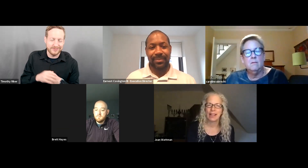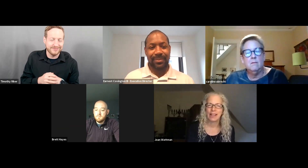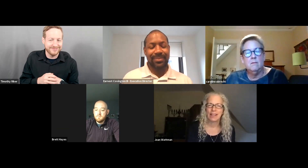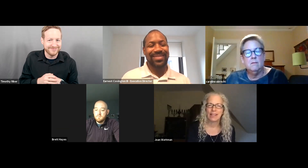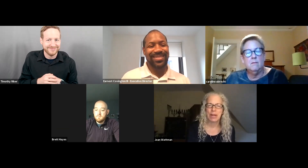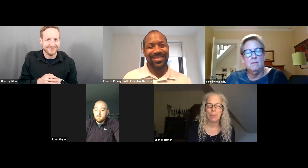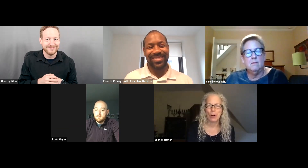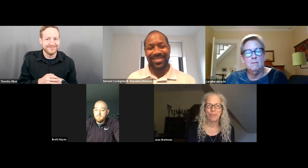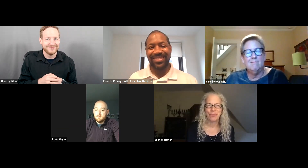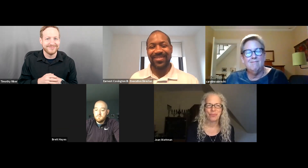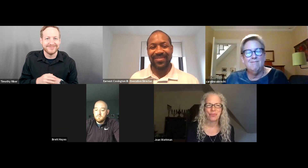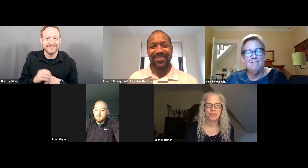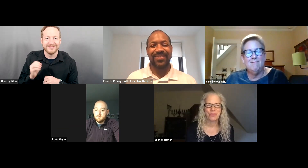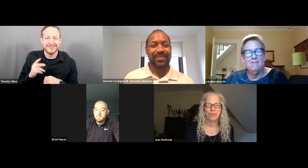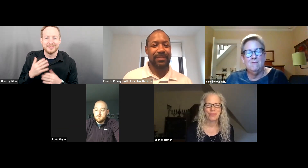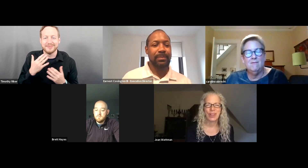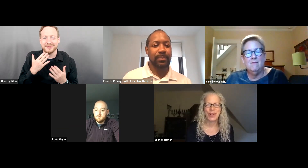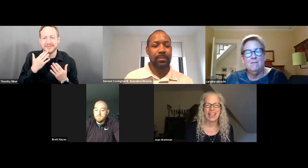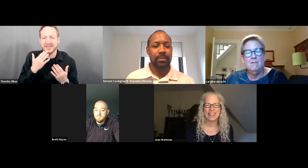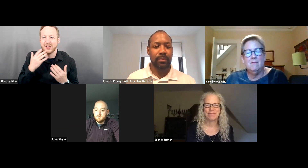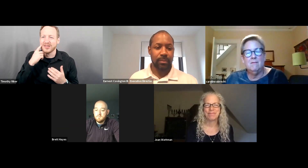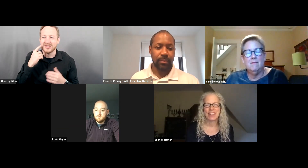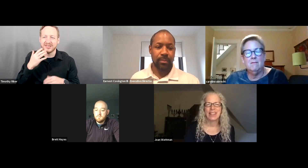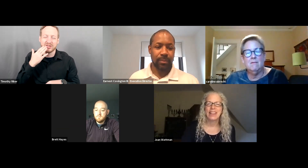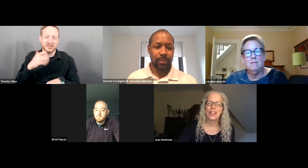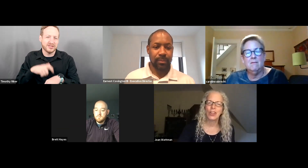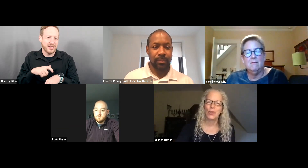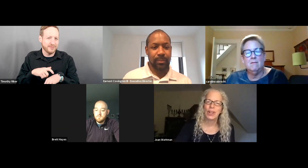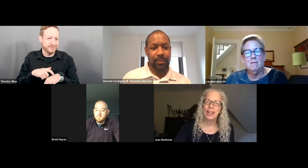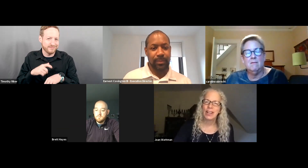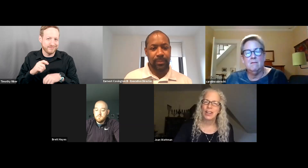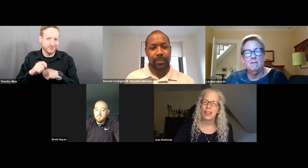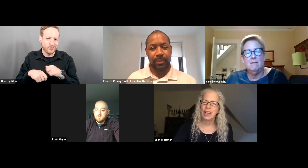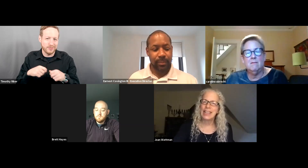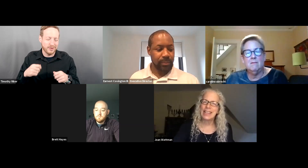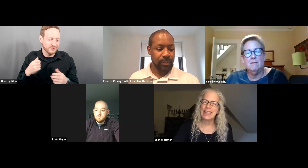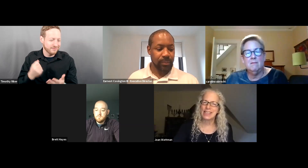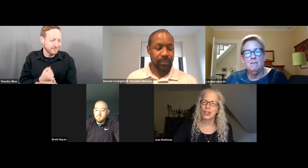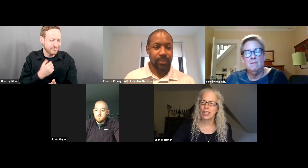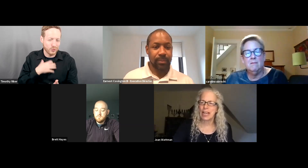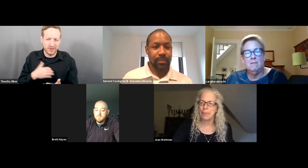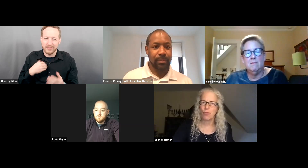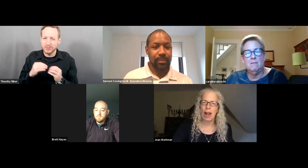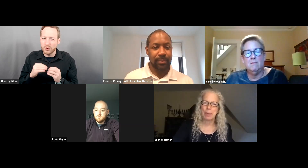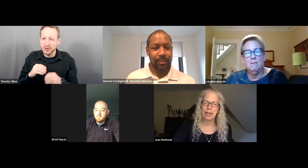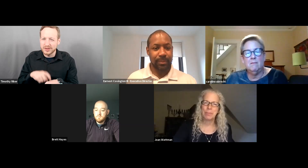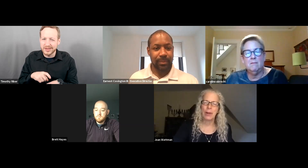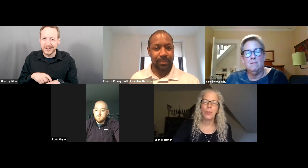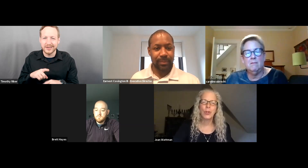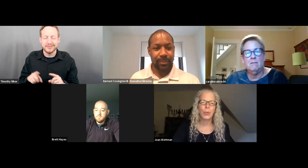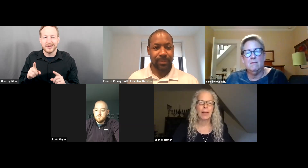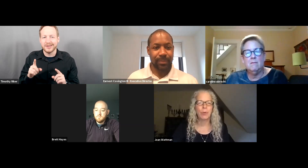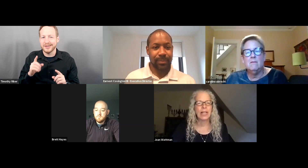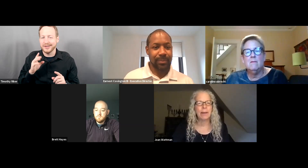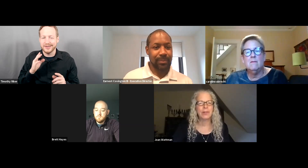ready, September. Okay, thank you. I think that's a good time to wrap up. I